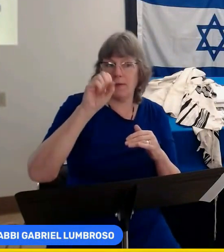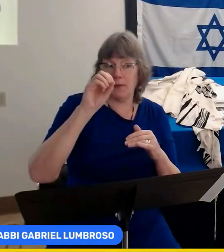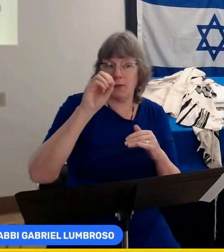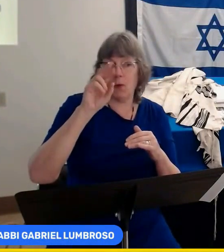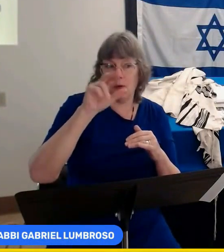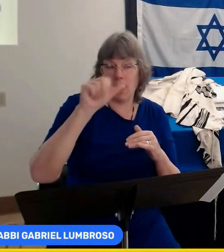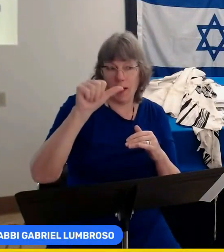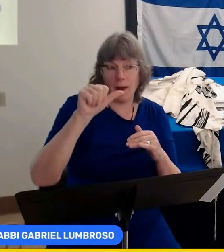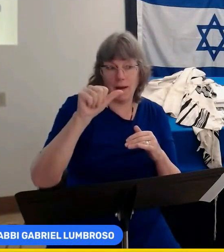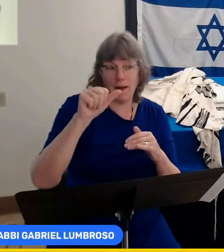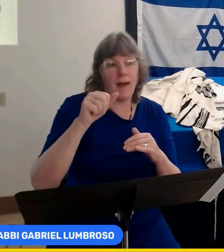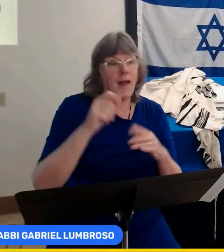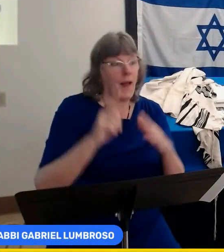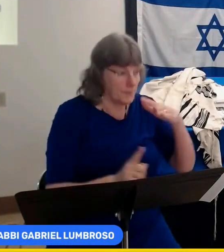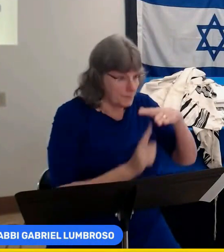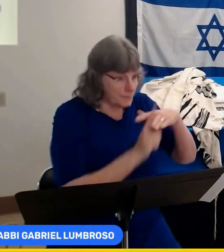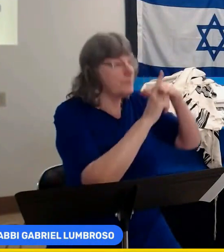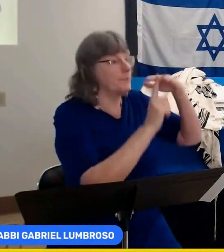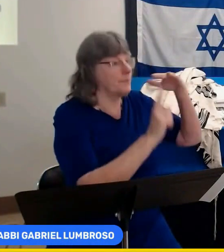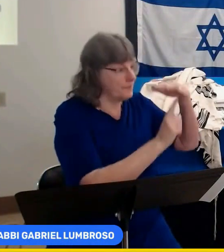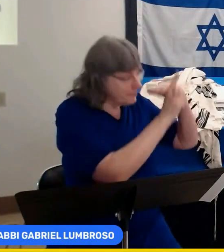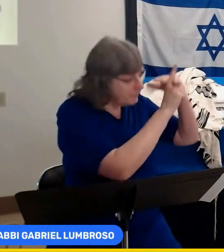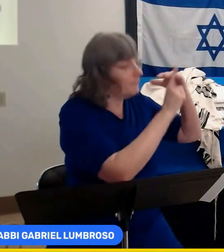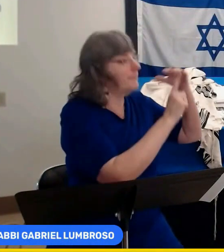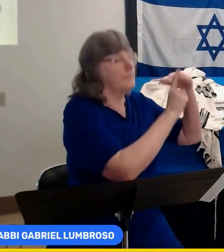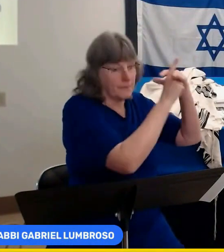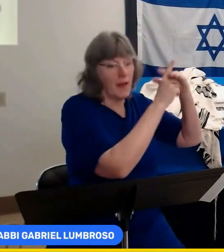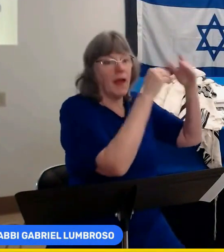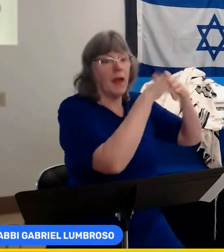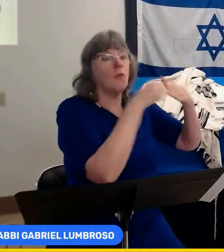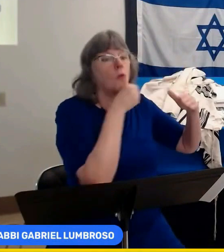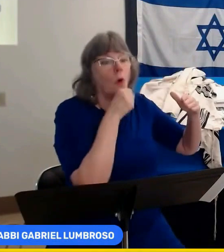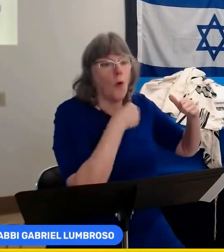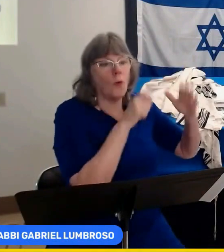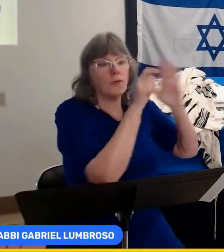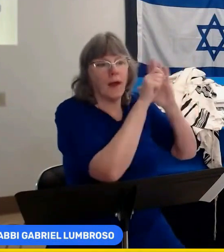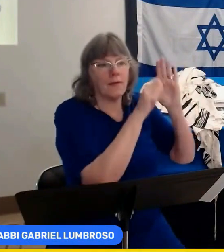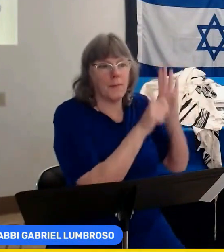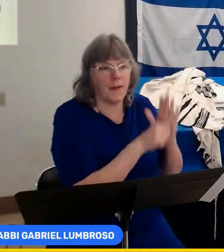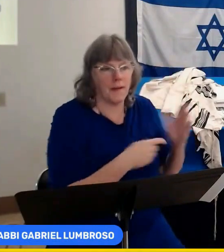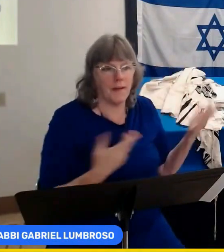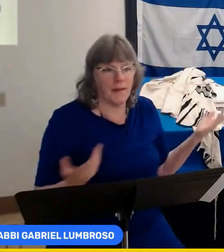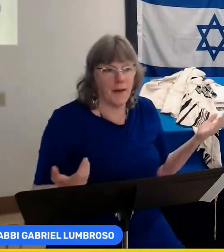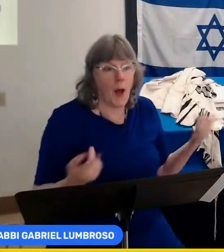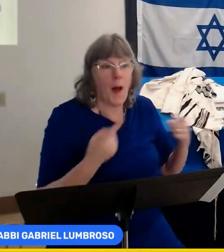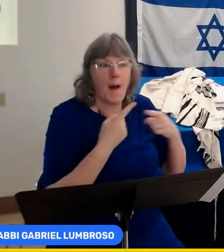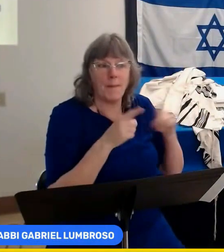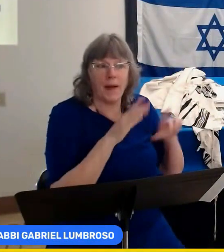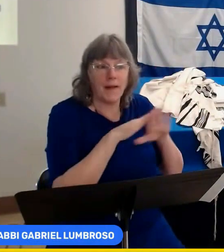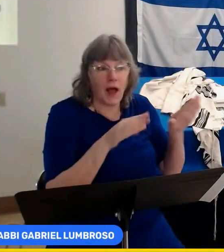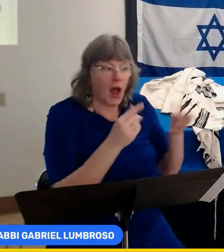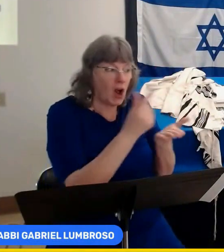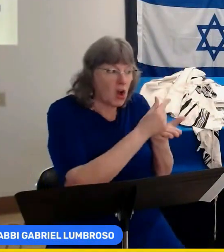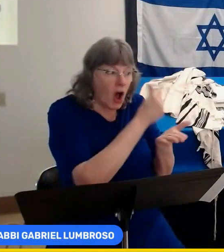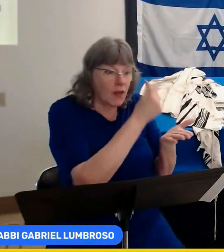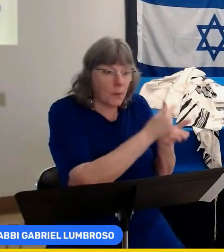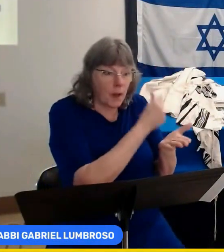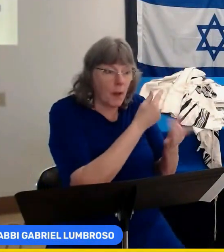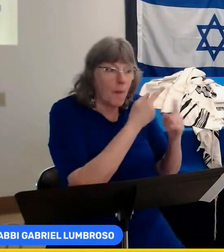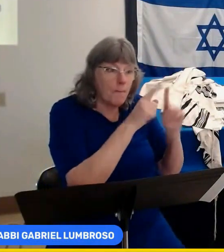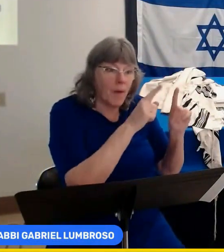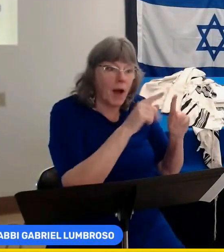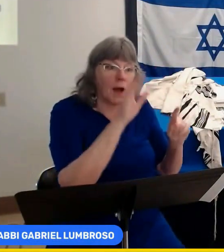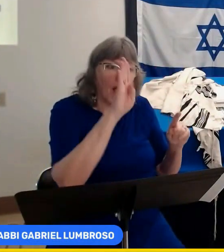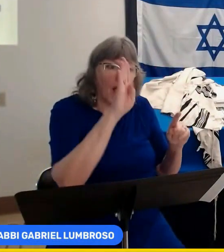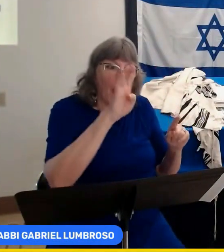Old Testament. Okay? But let's take a tour of this. In Matthew